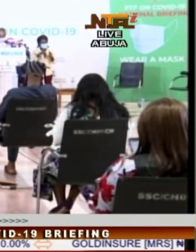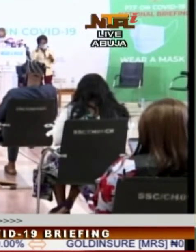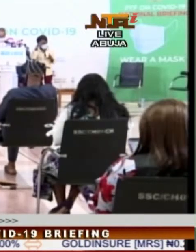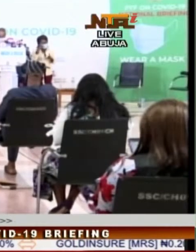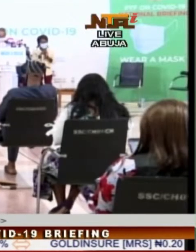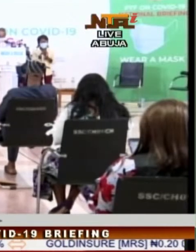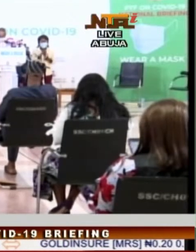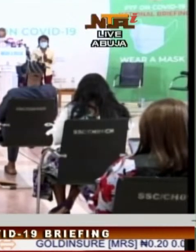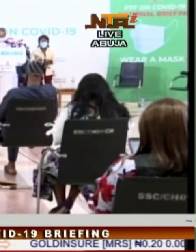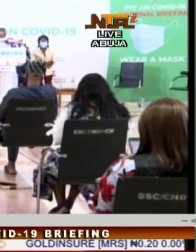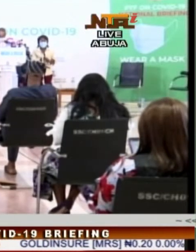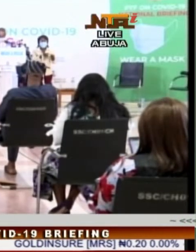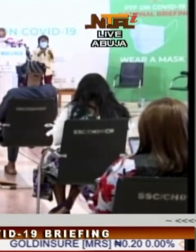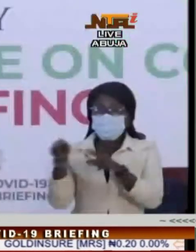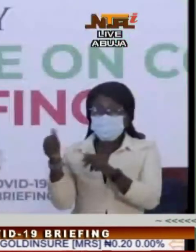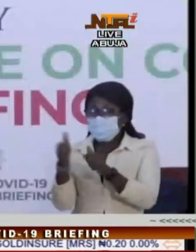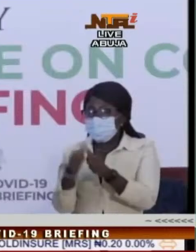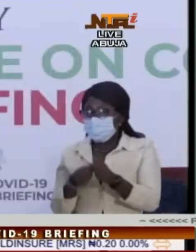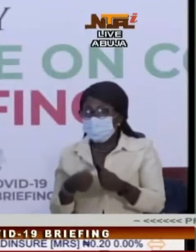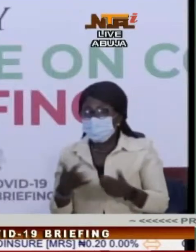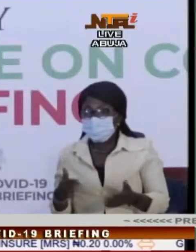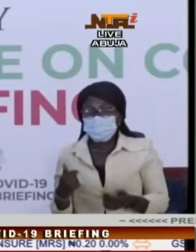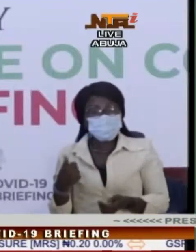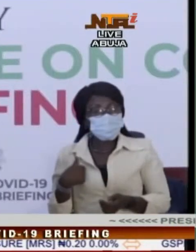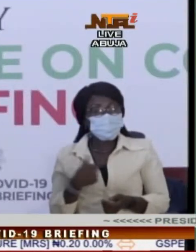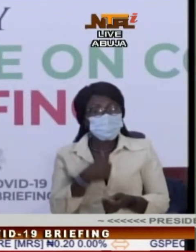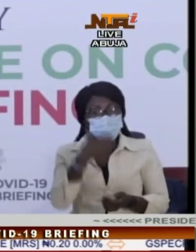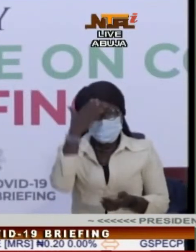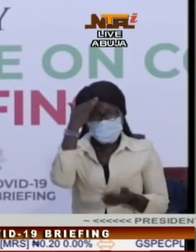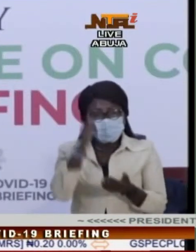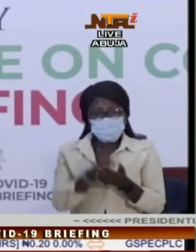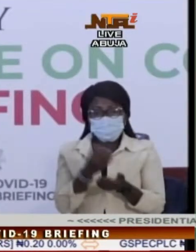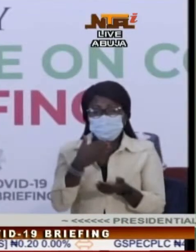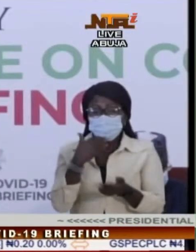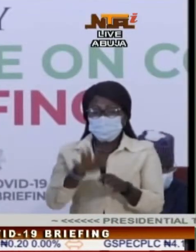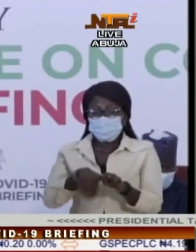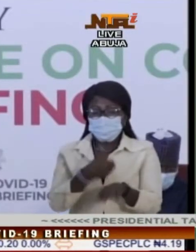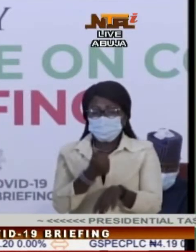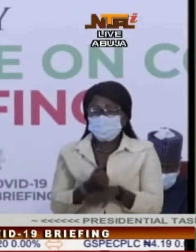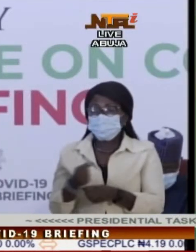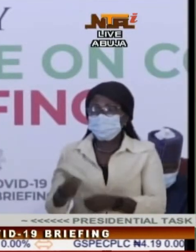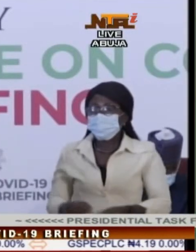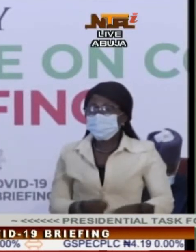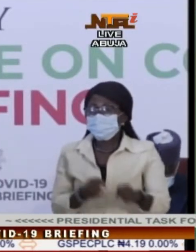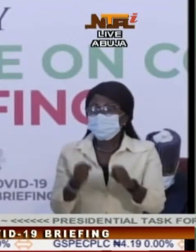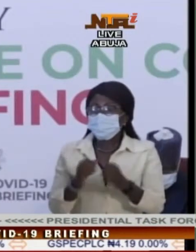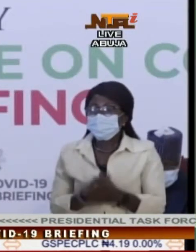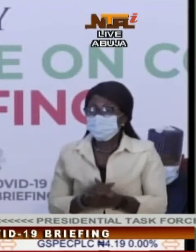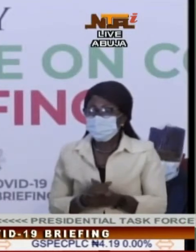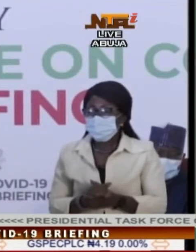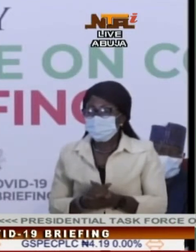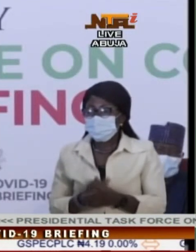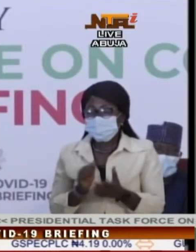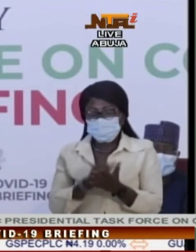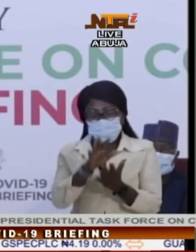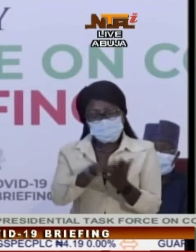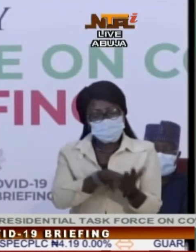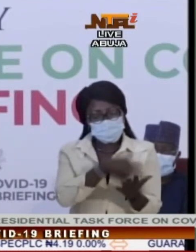their supervising ministry. We know that they have set up a system of booking that